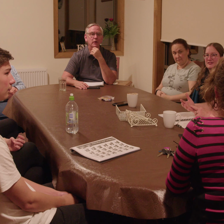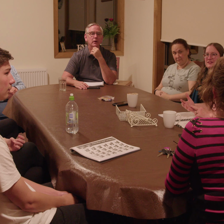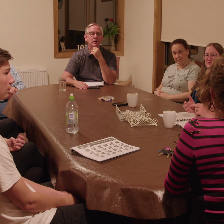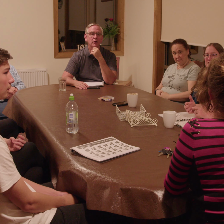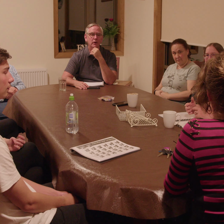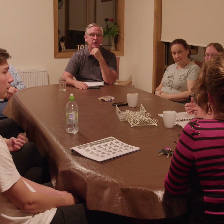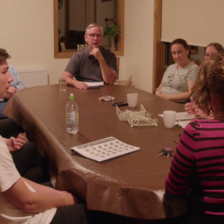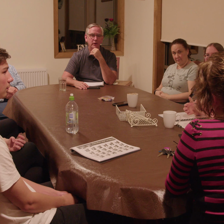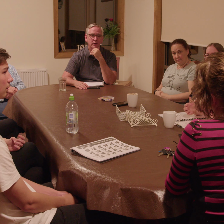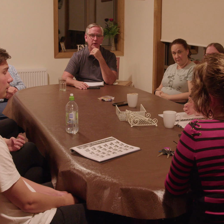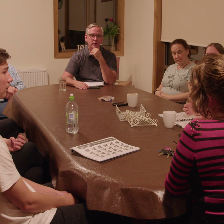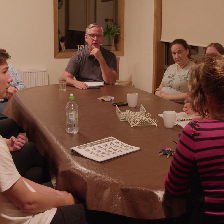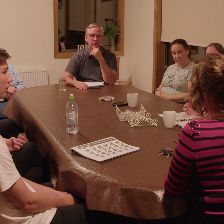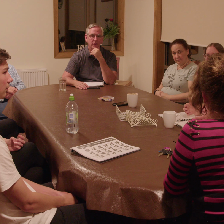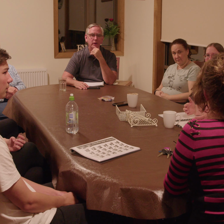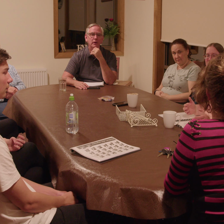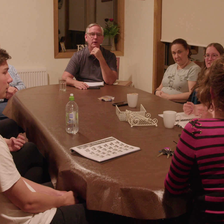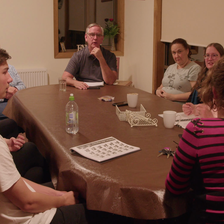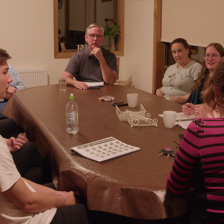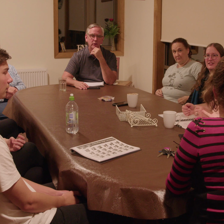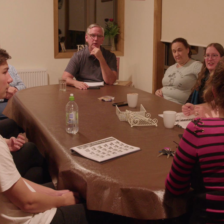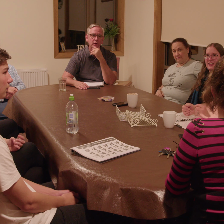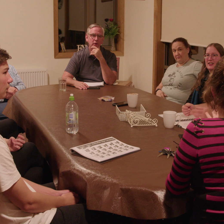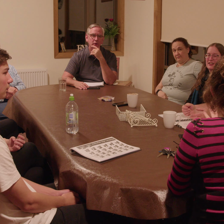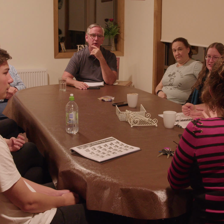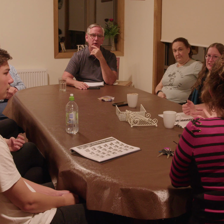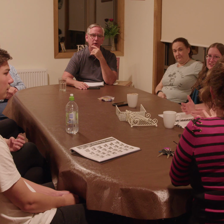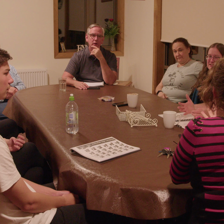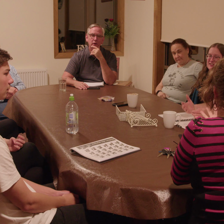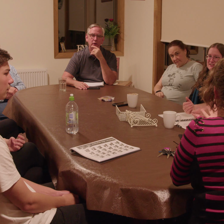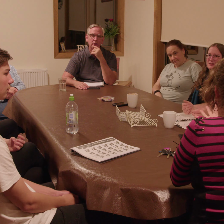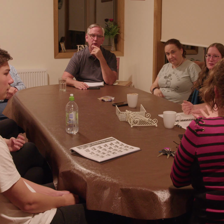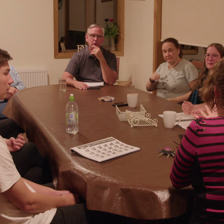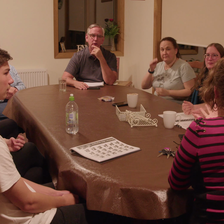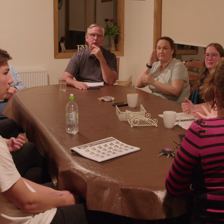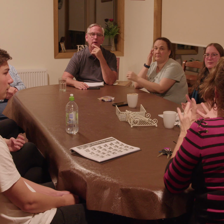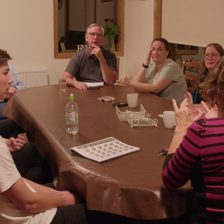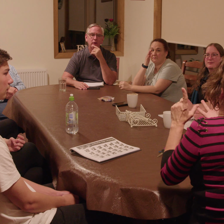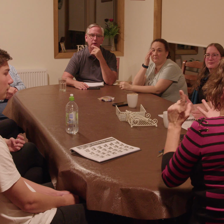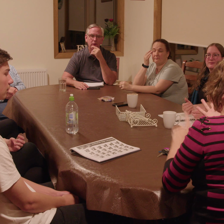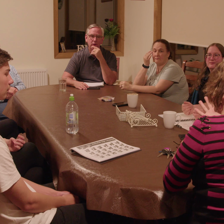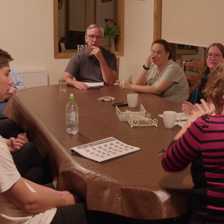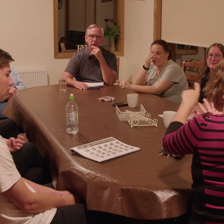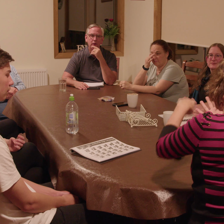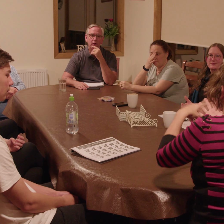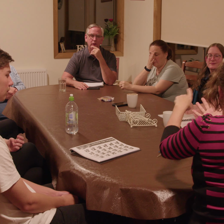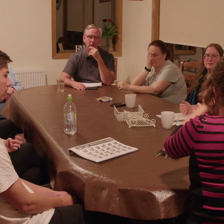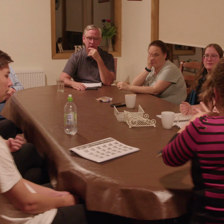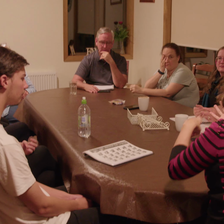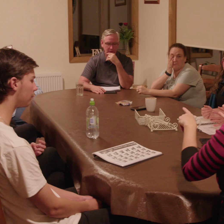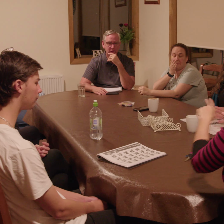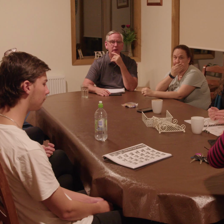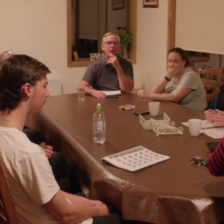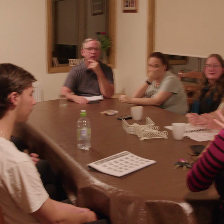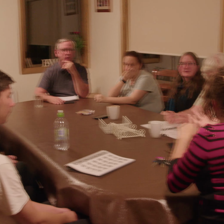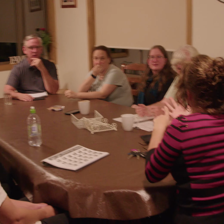if you are left-handed, your right hand is going to be more stationary, and your left hand is going to do all the work.